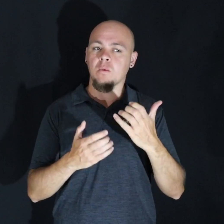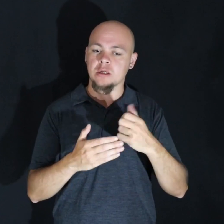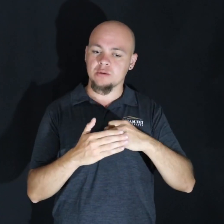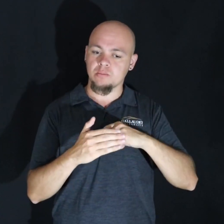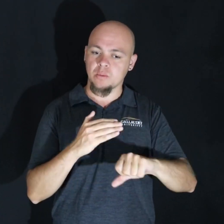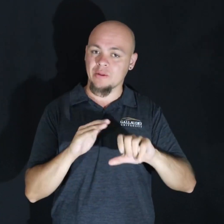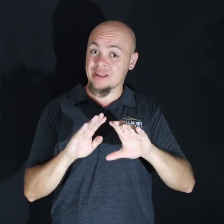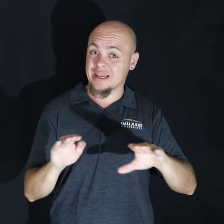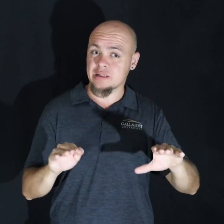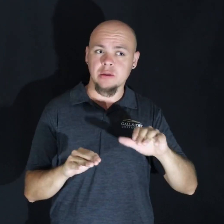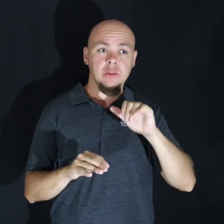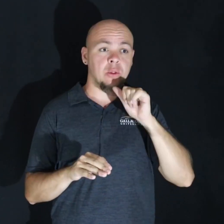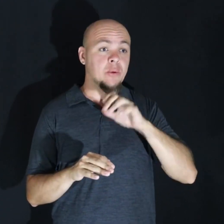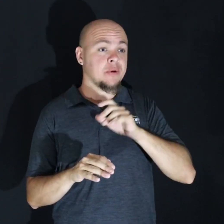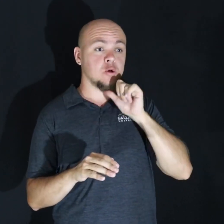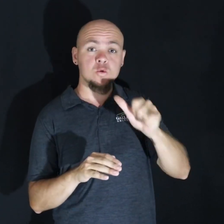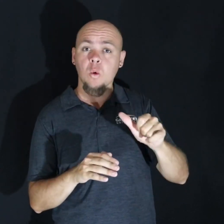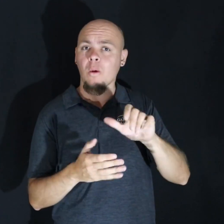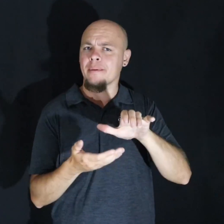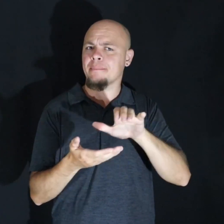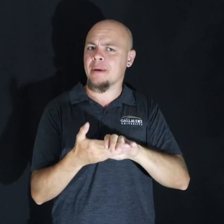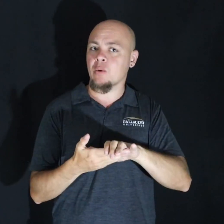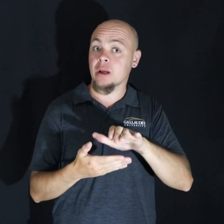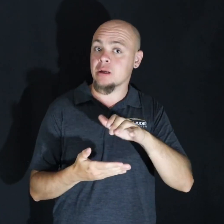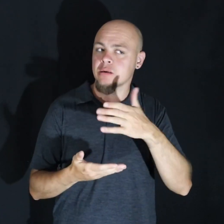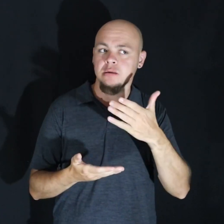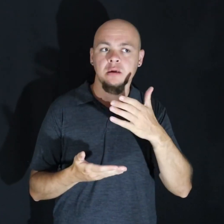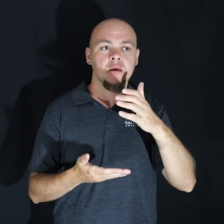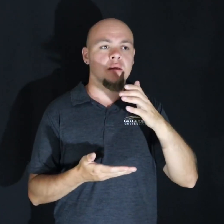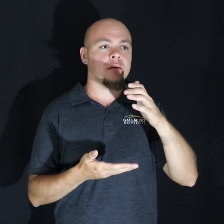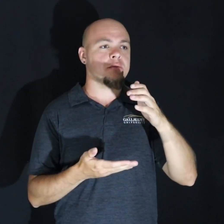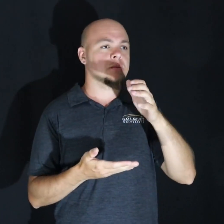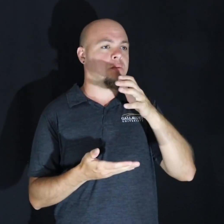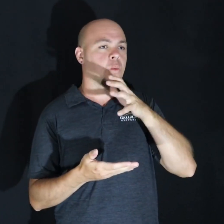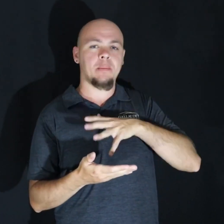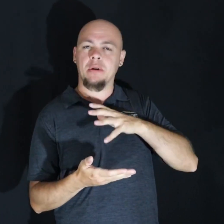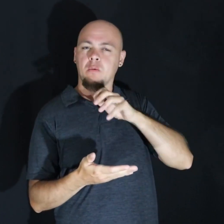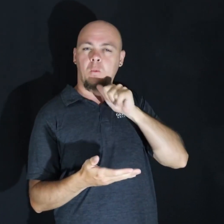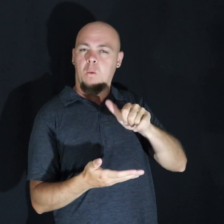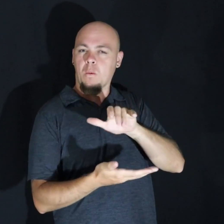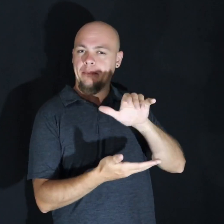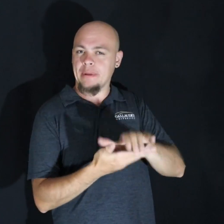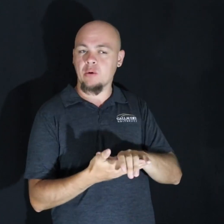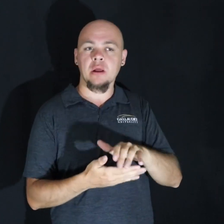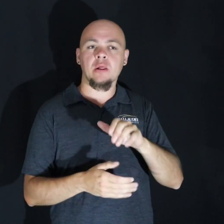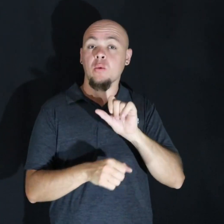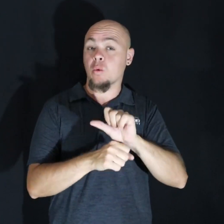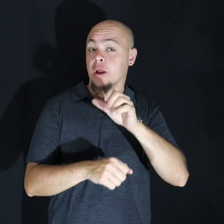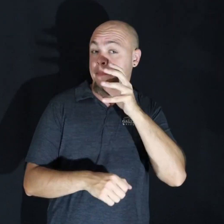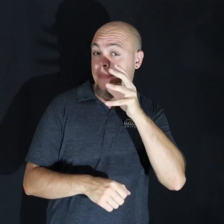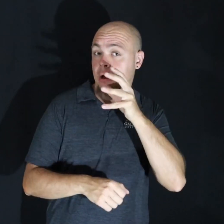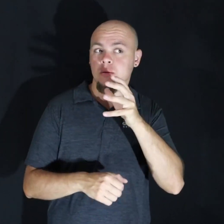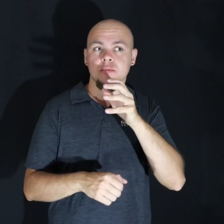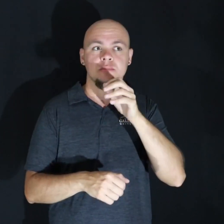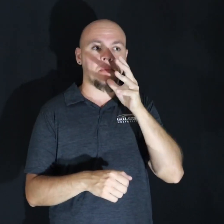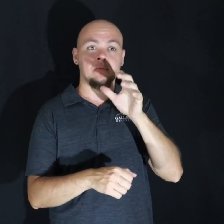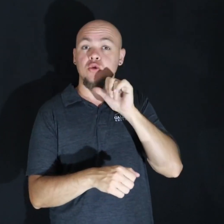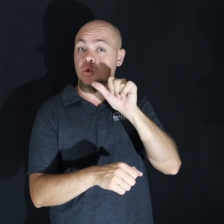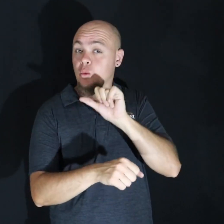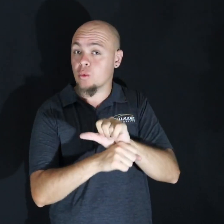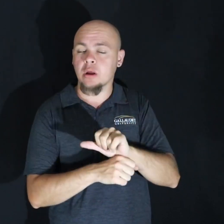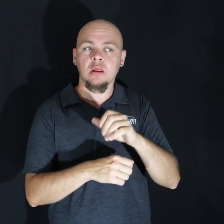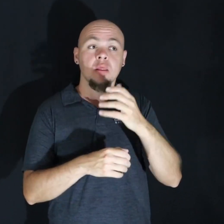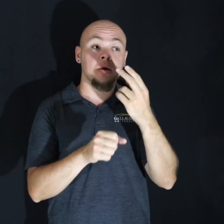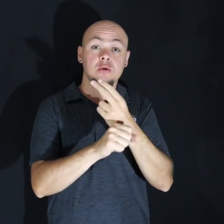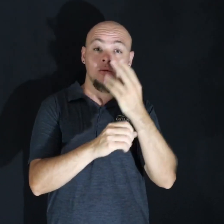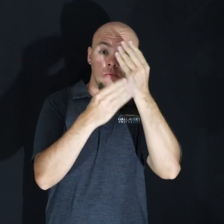the women who don't, the married women, the women who won't, the working moms, moms that don't work, the women who wear makeup, and the